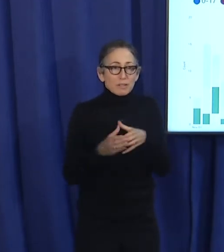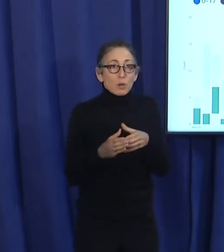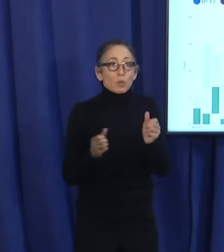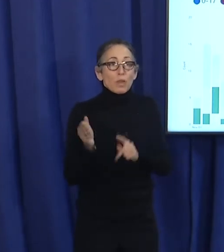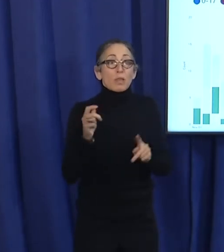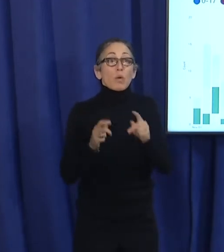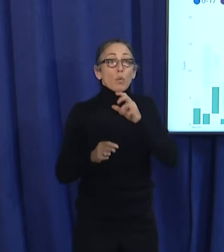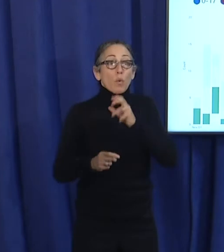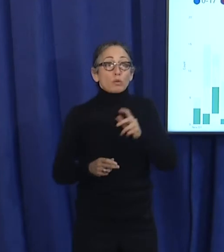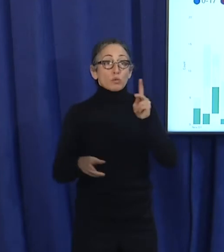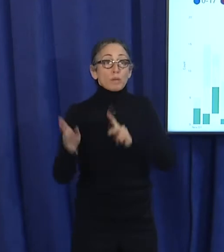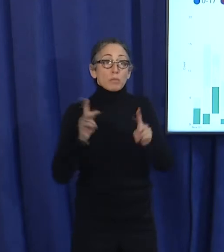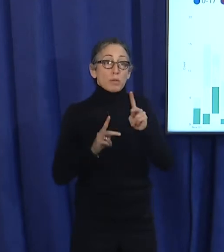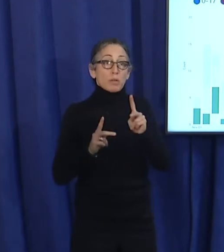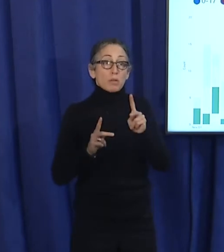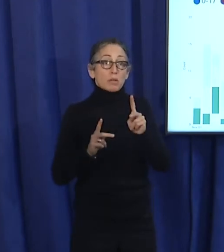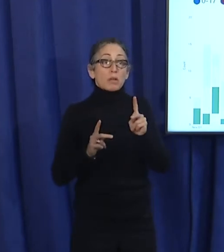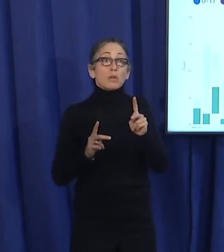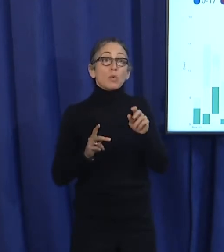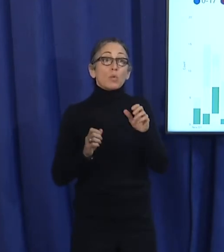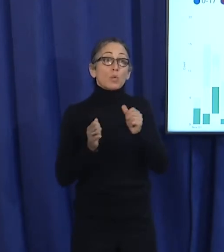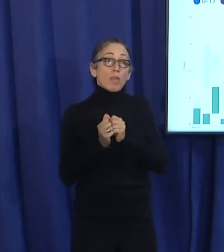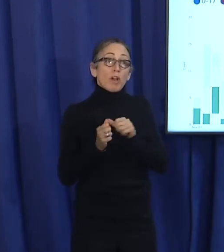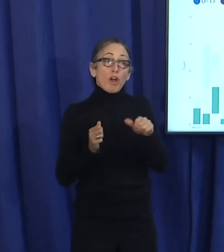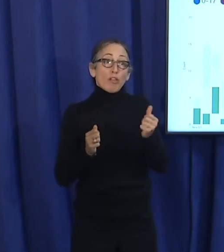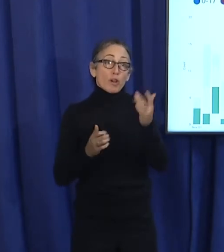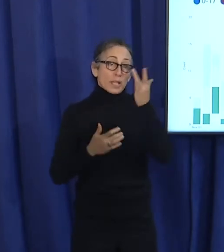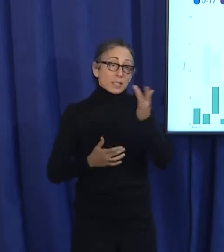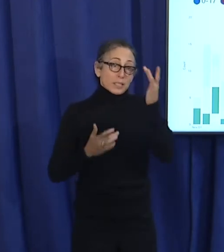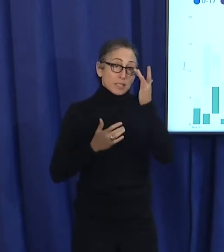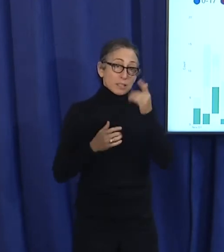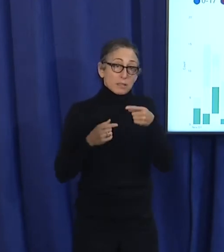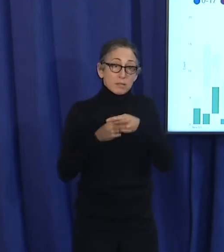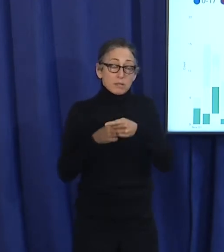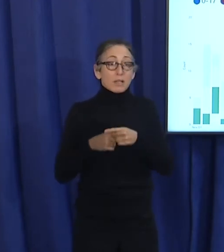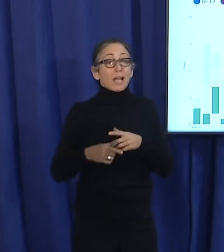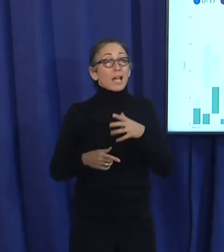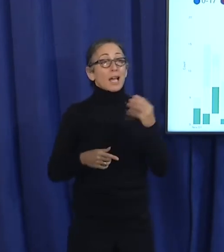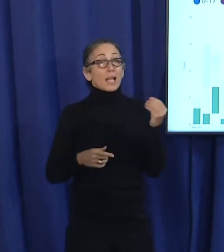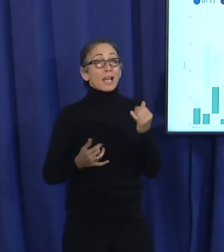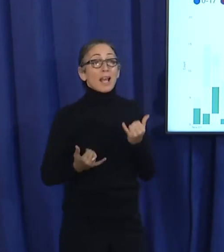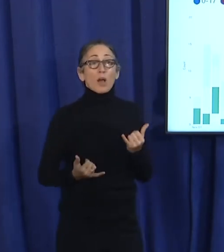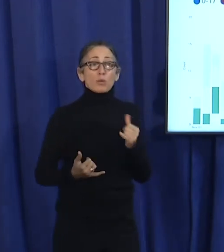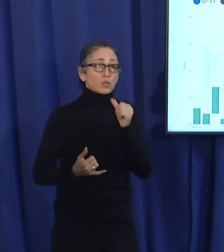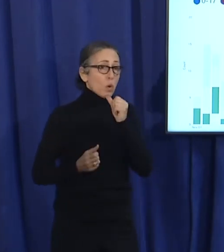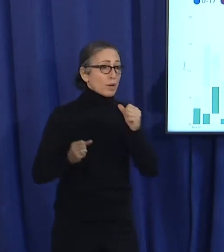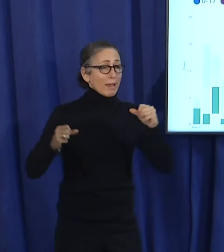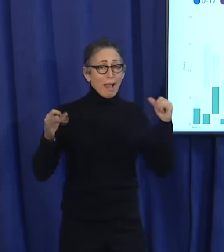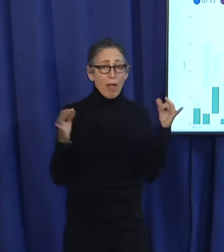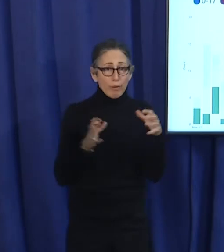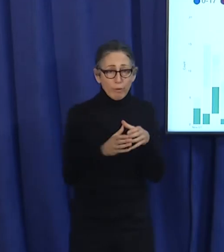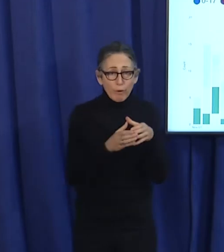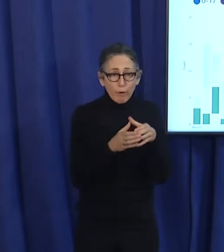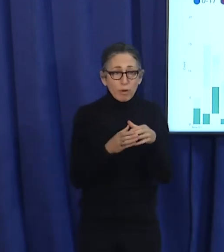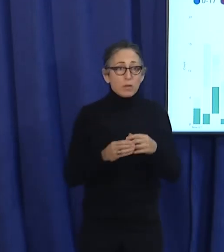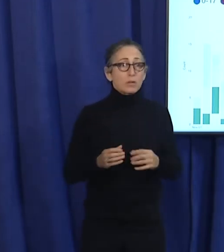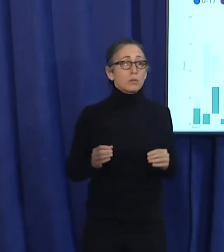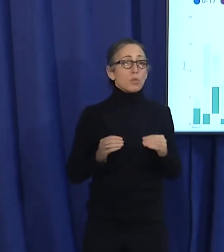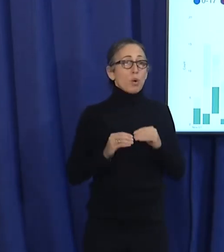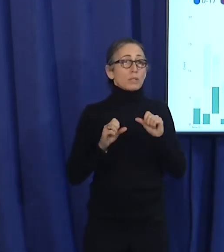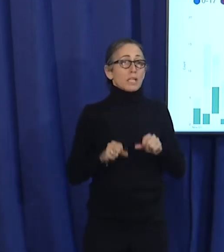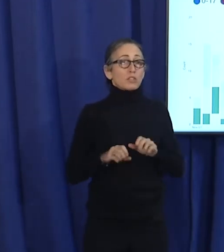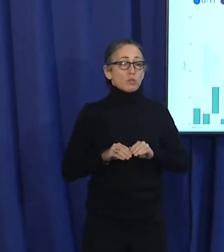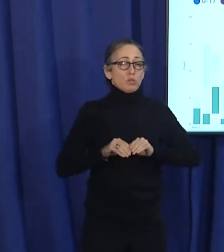70s, 80s, or with underlying conditions. Now is the time especially to not be gathering, to not be having more potential